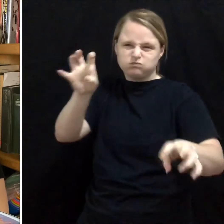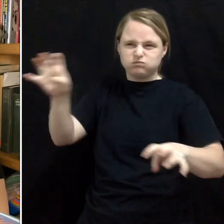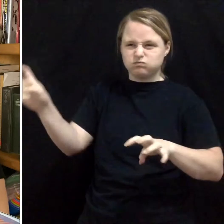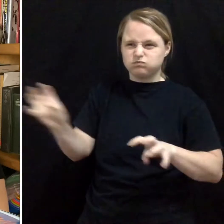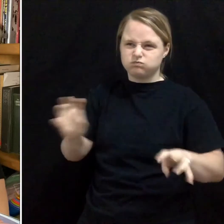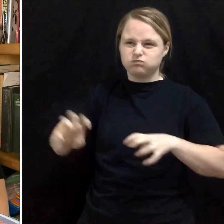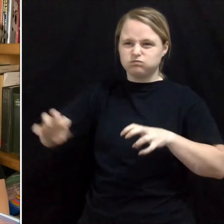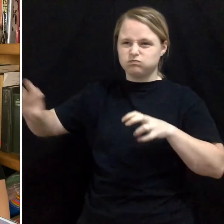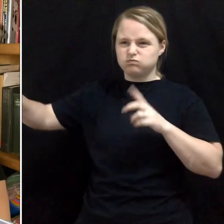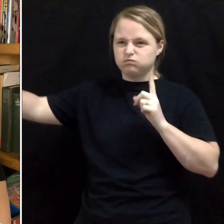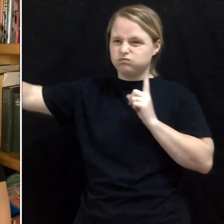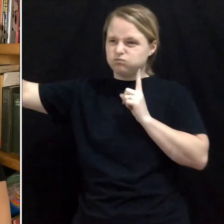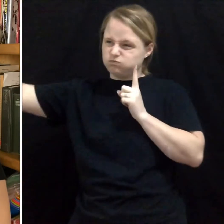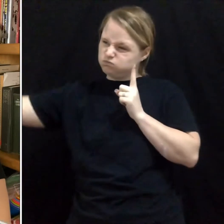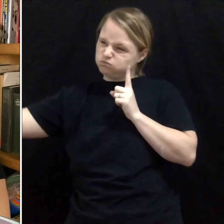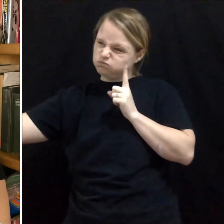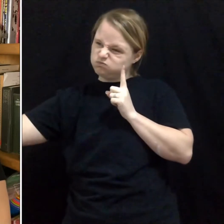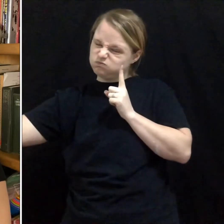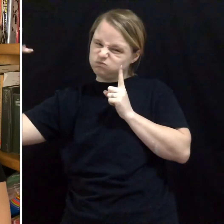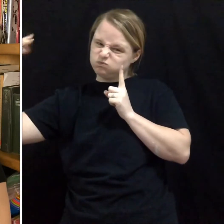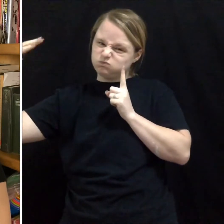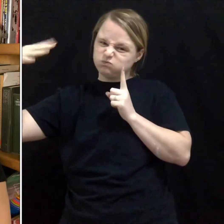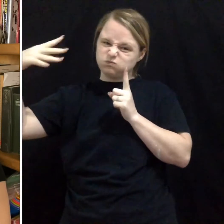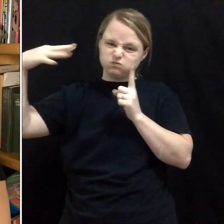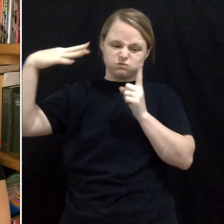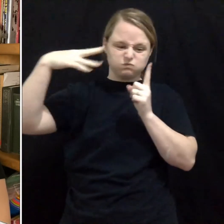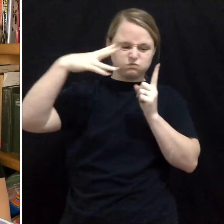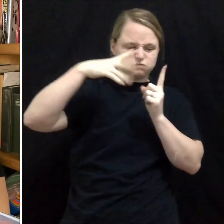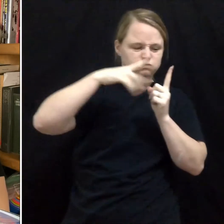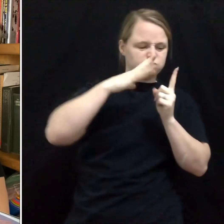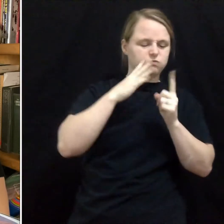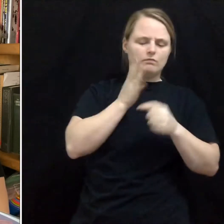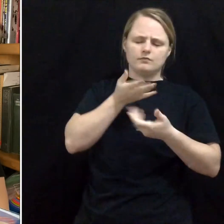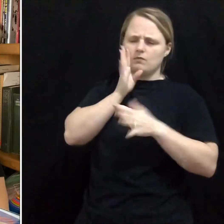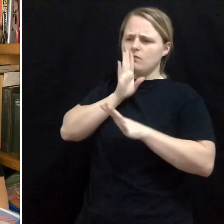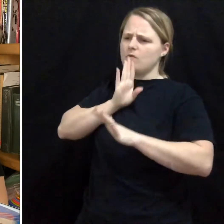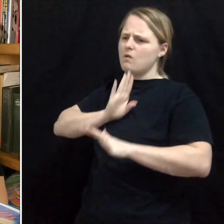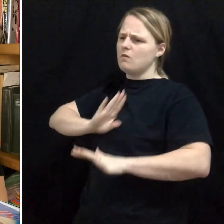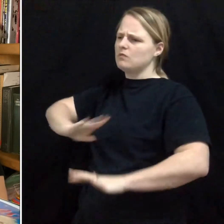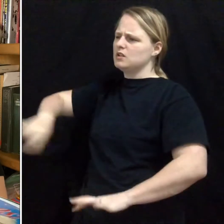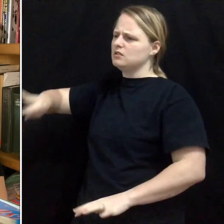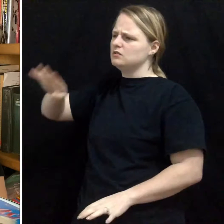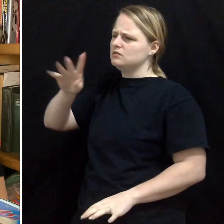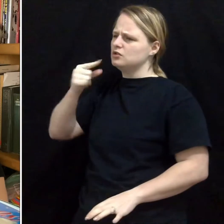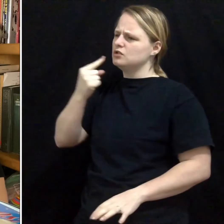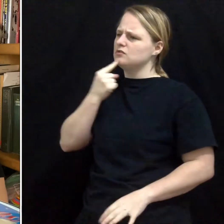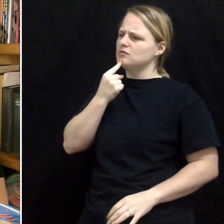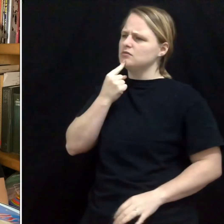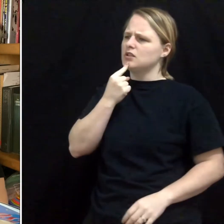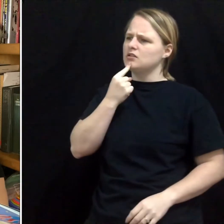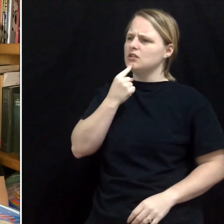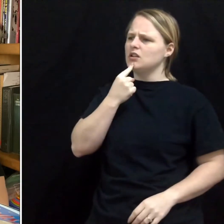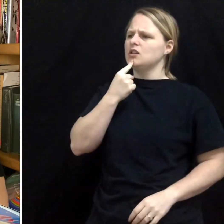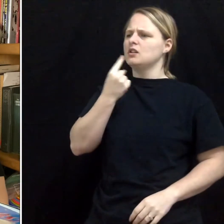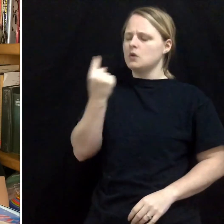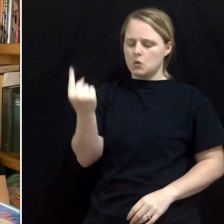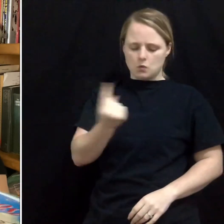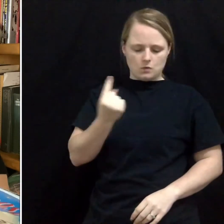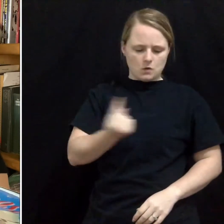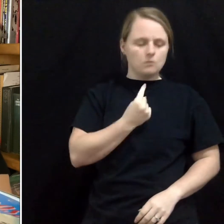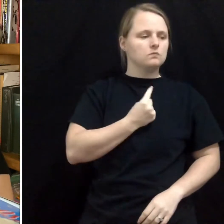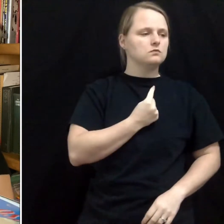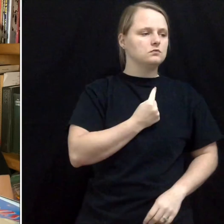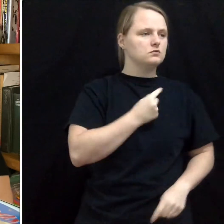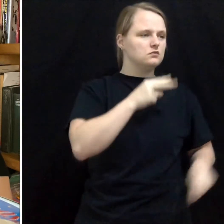churned a path heading straight toward her. Calmly, Rose spoke out loud to the storm as she